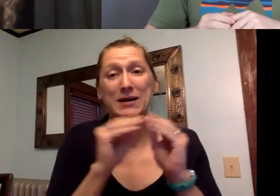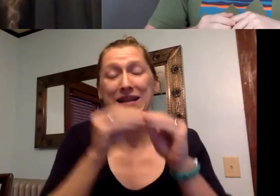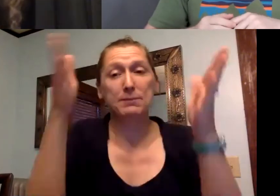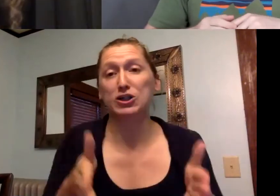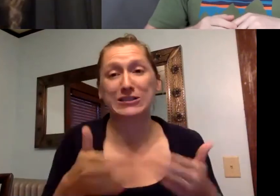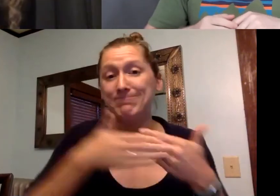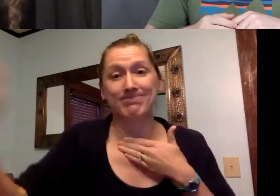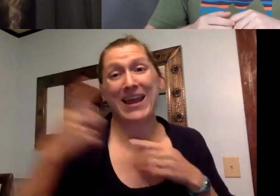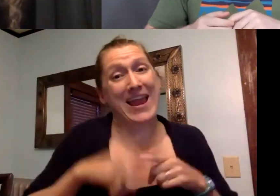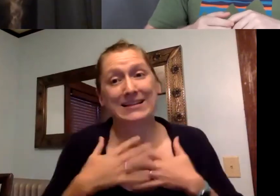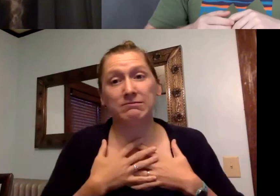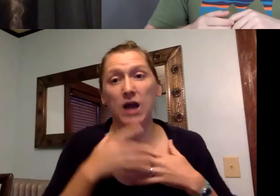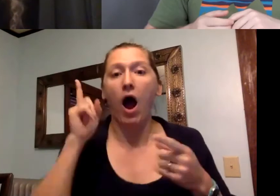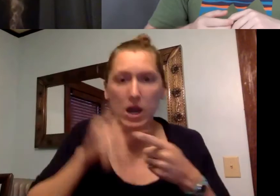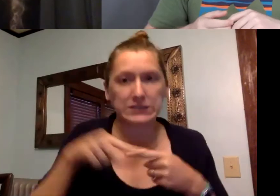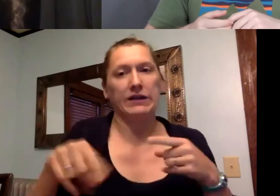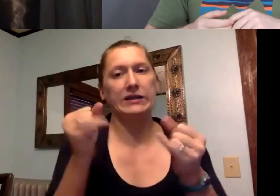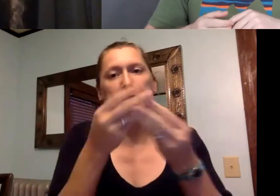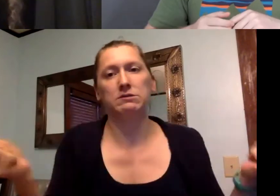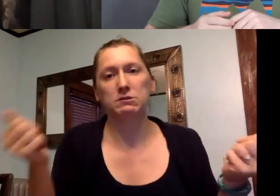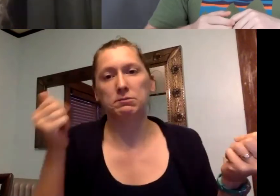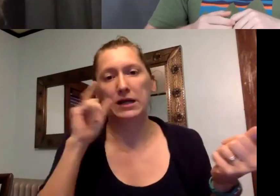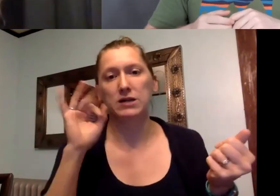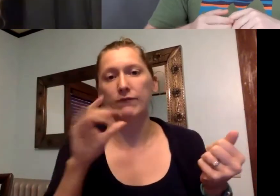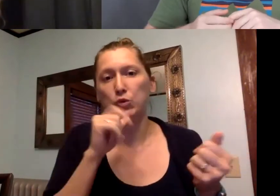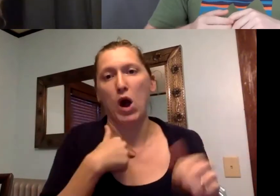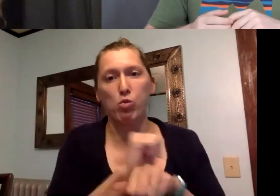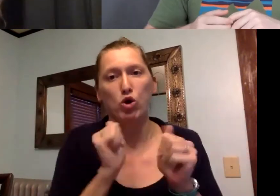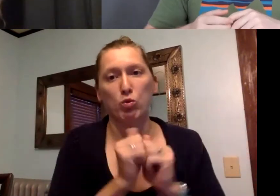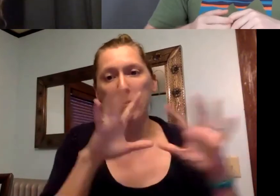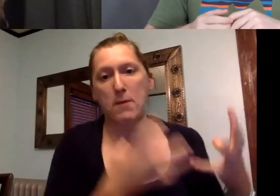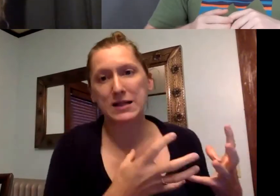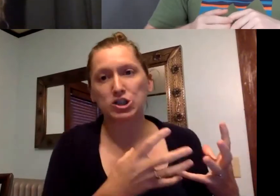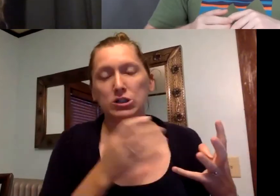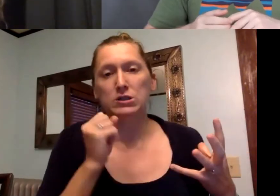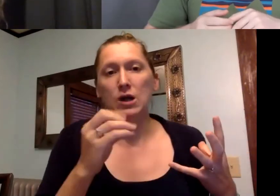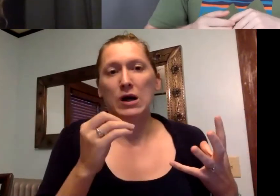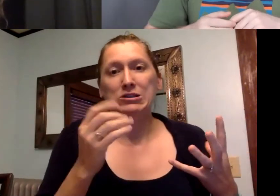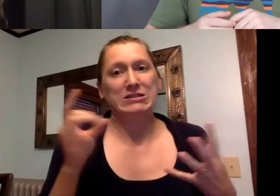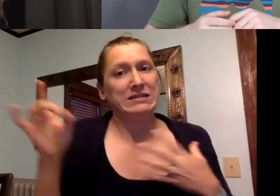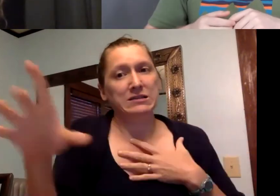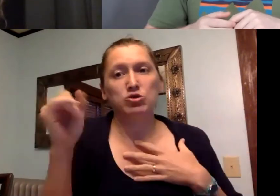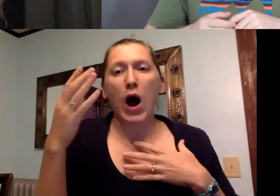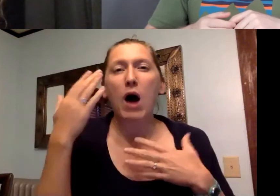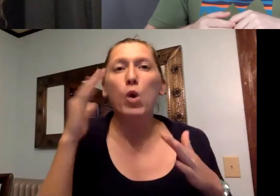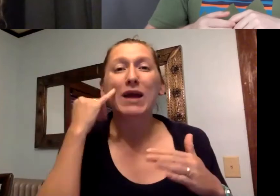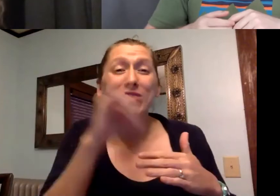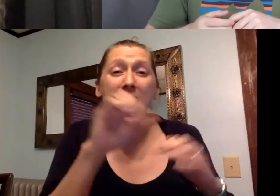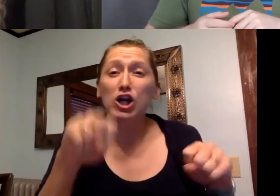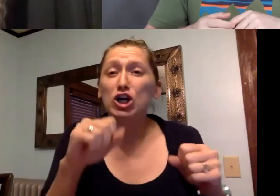meeting and it's 5:45, I can't really meet unless this is resolved. I just